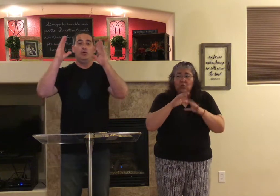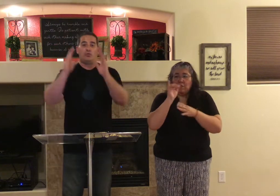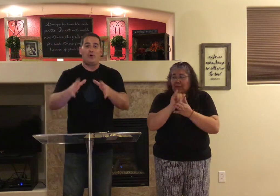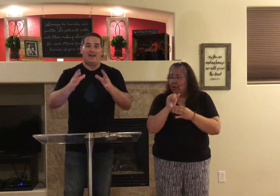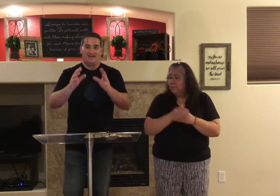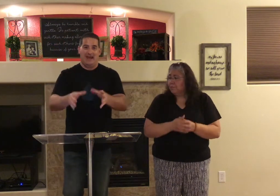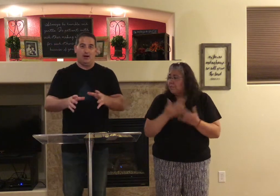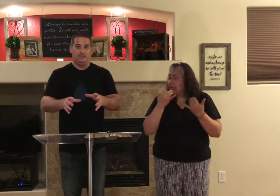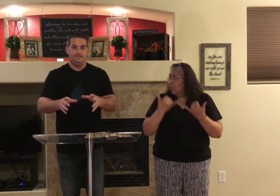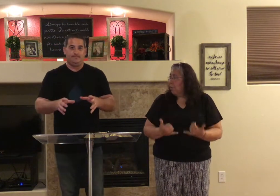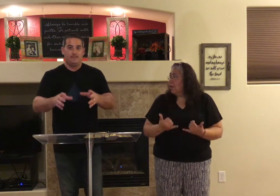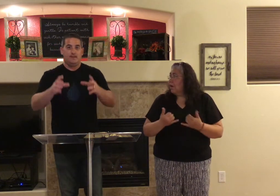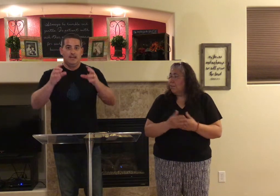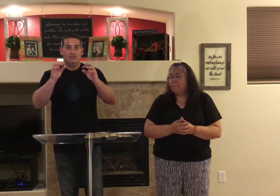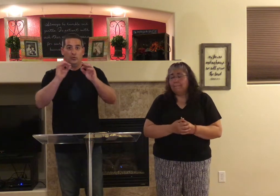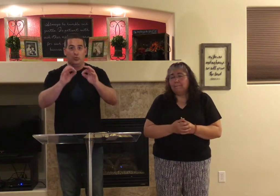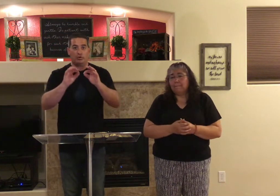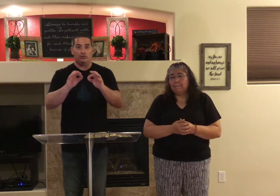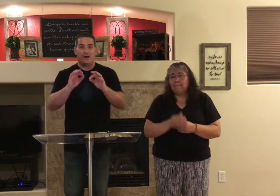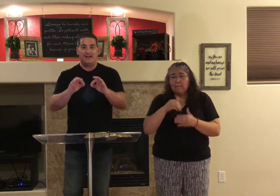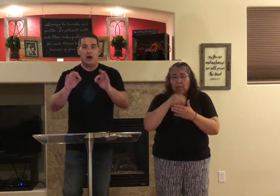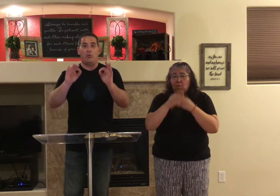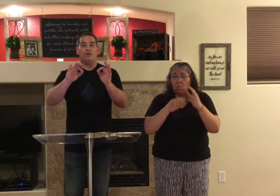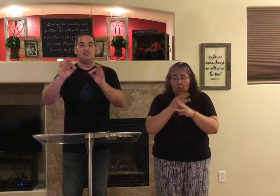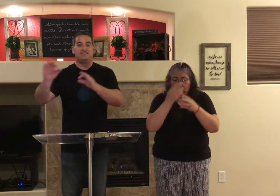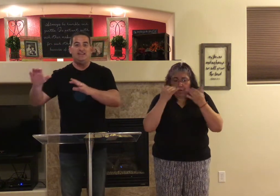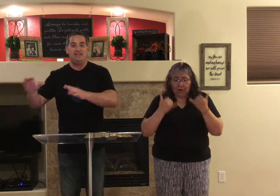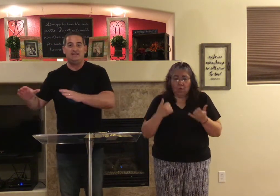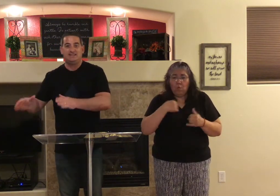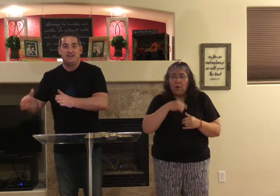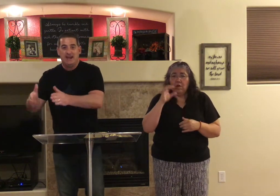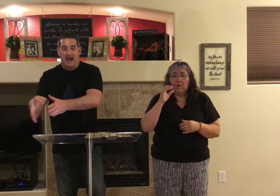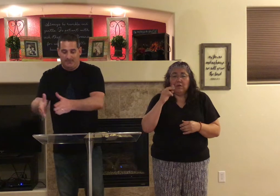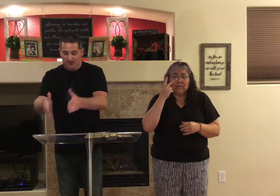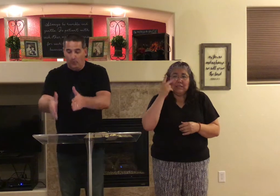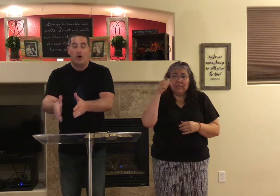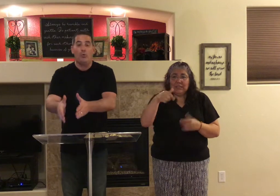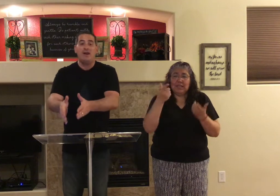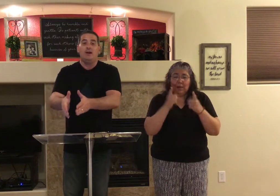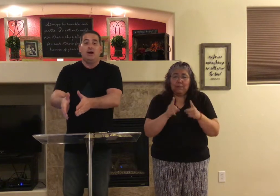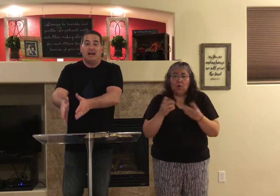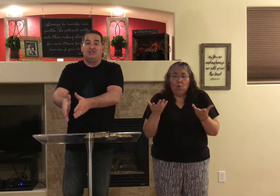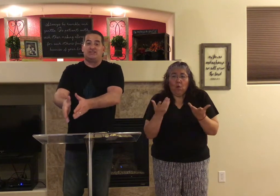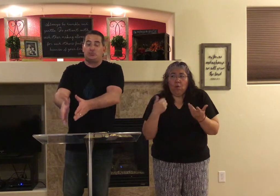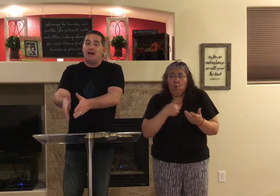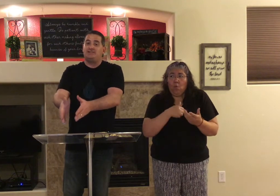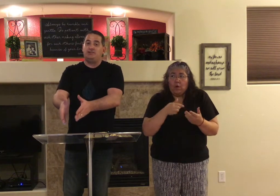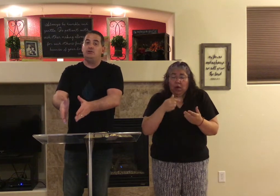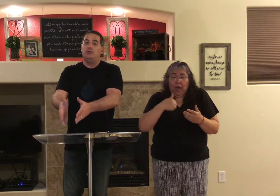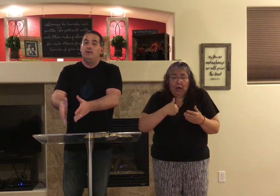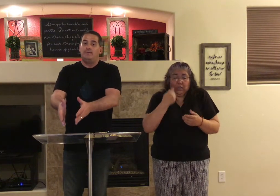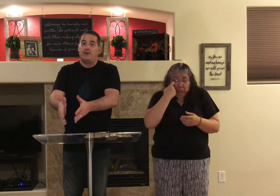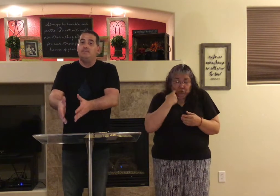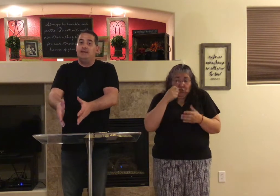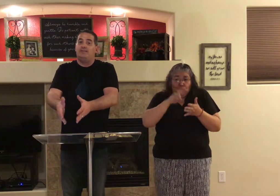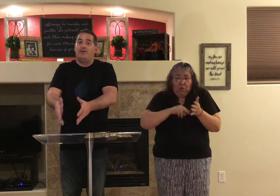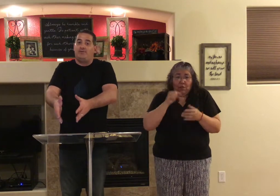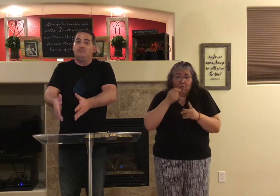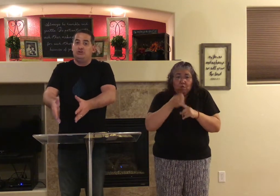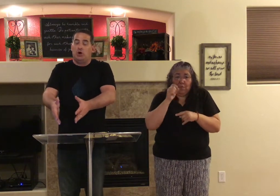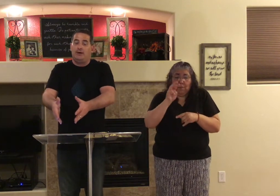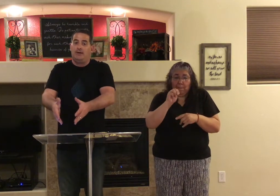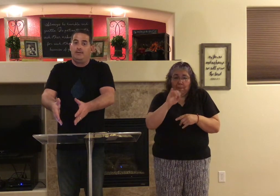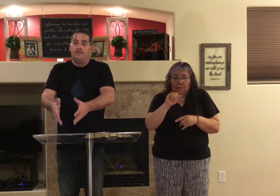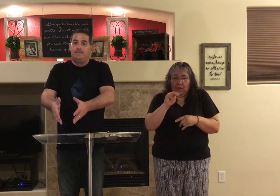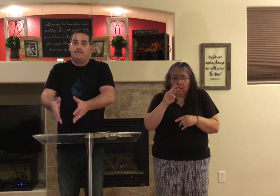tell you something? Right now, in the world right now, we are seeing this happening. I just read to you from Nineveh,